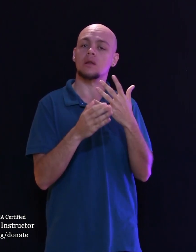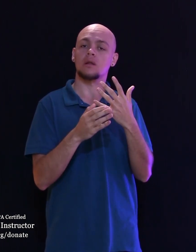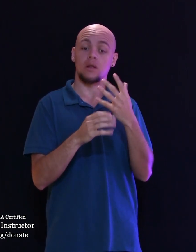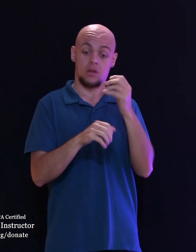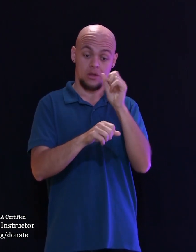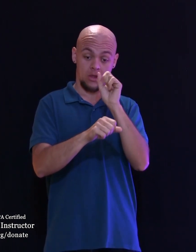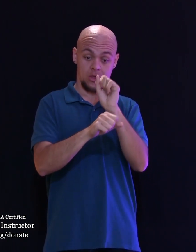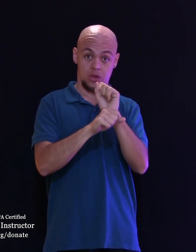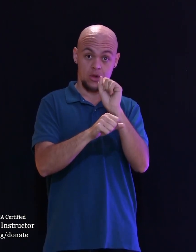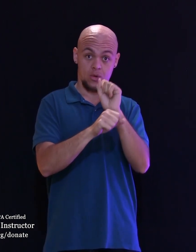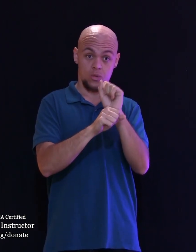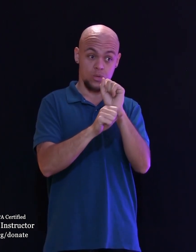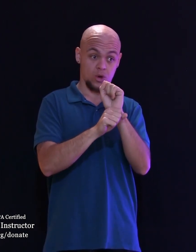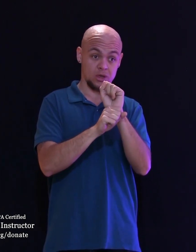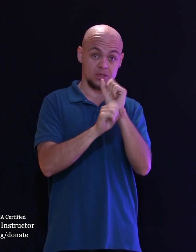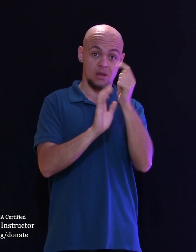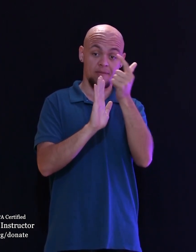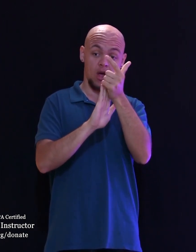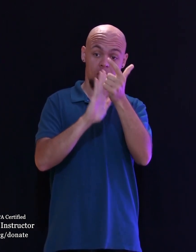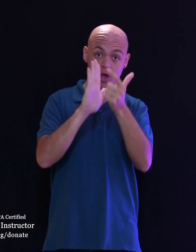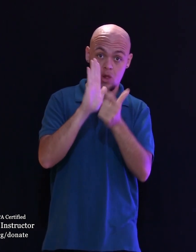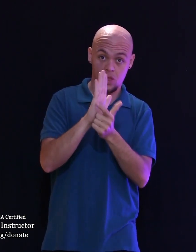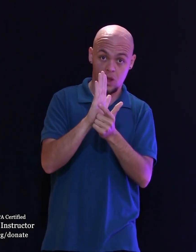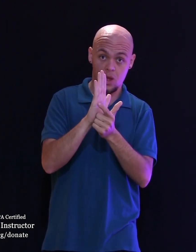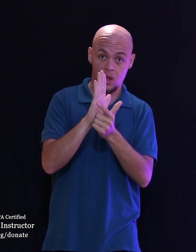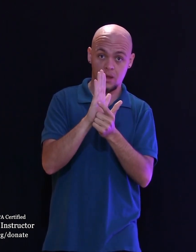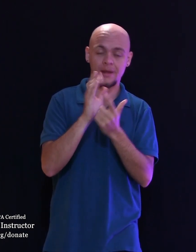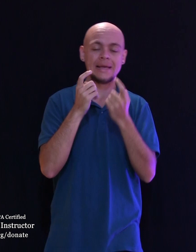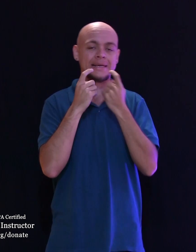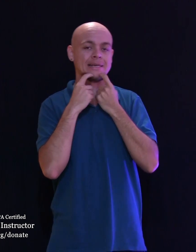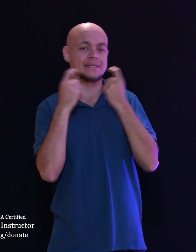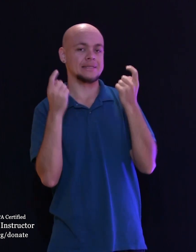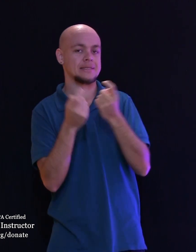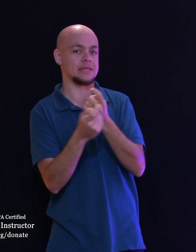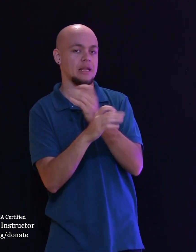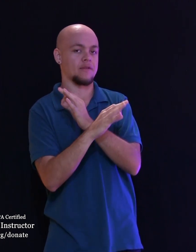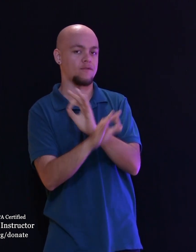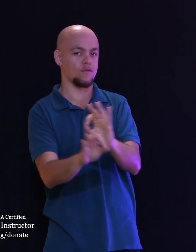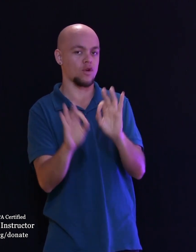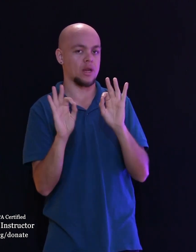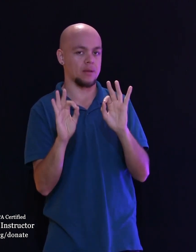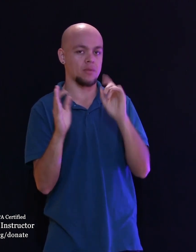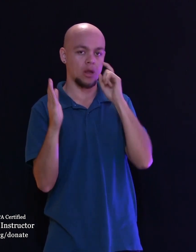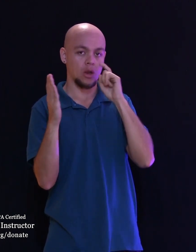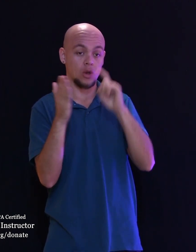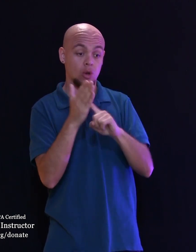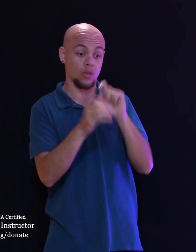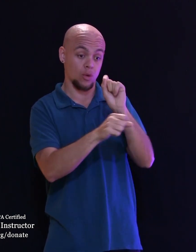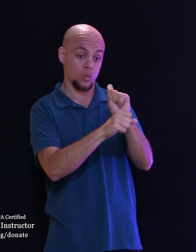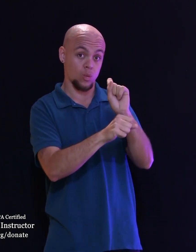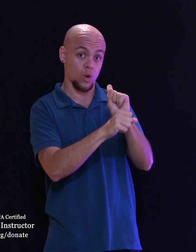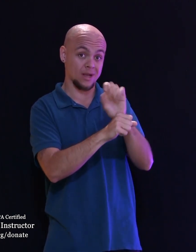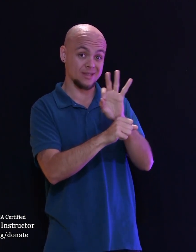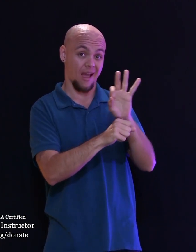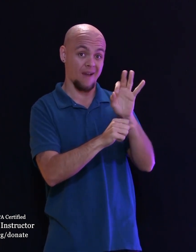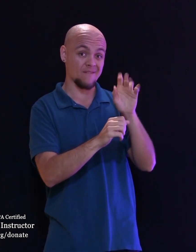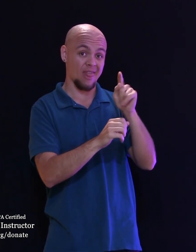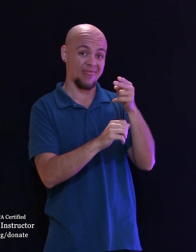the works of the law and freedom from sin. And it's important that you notice that's the works of the